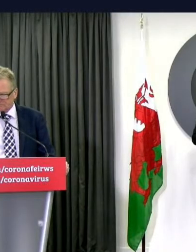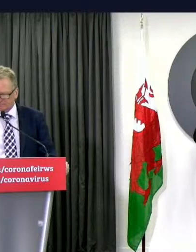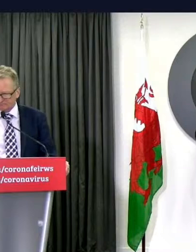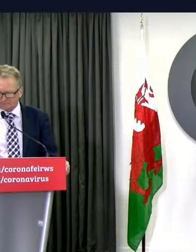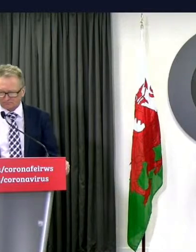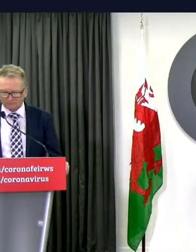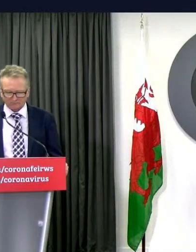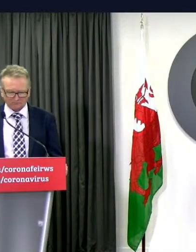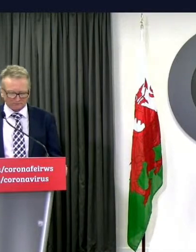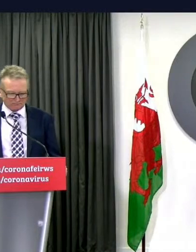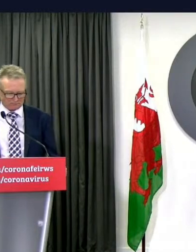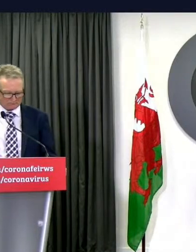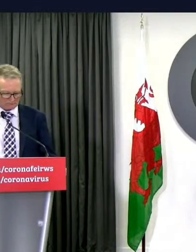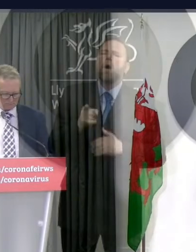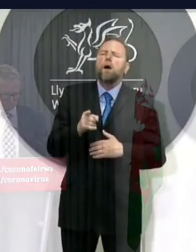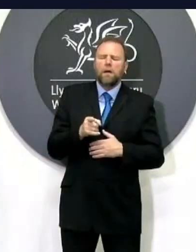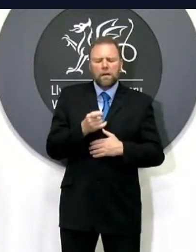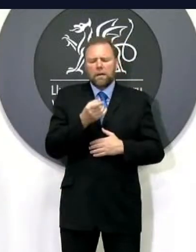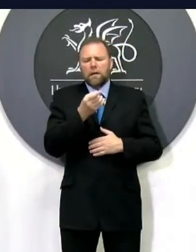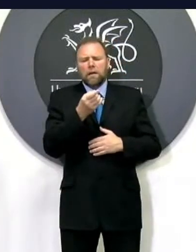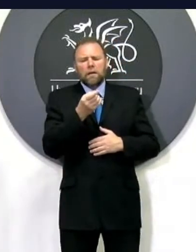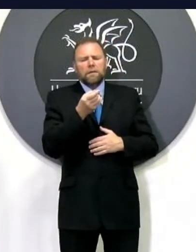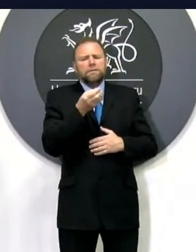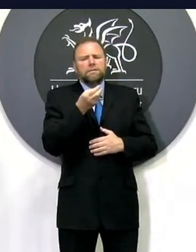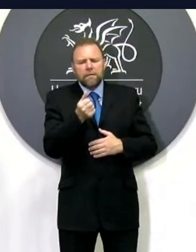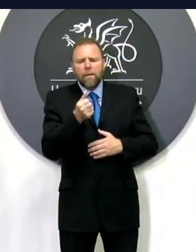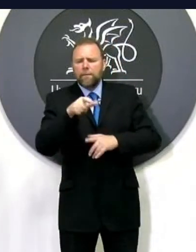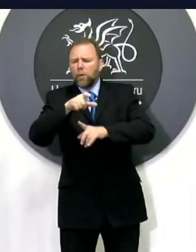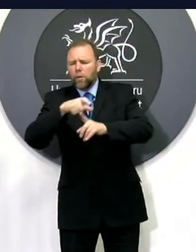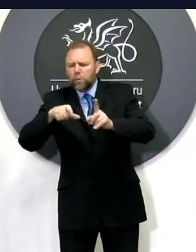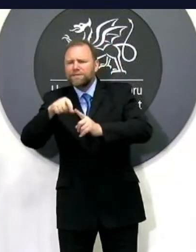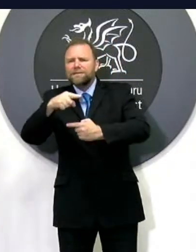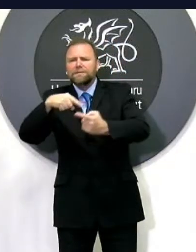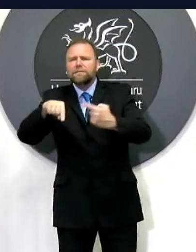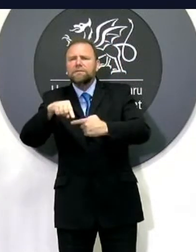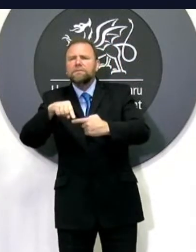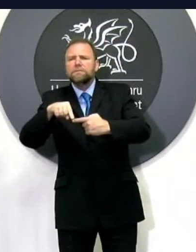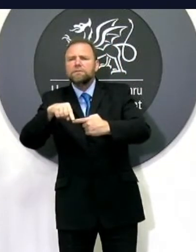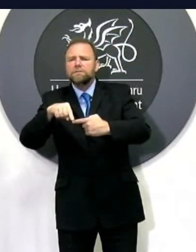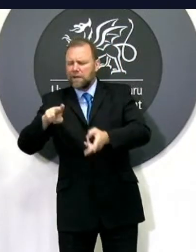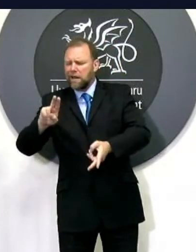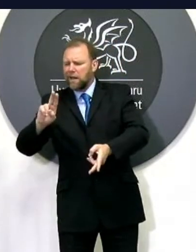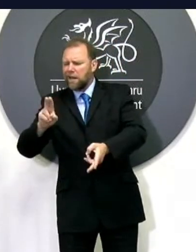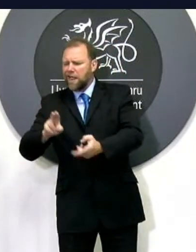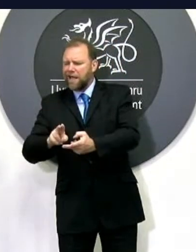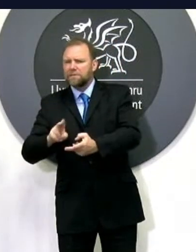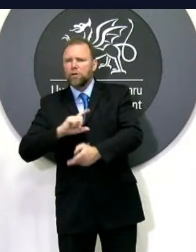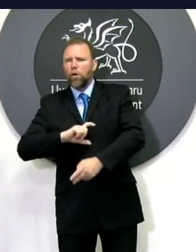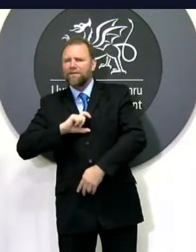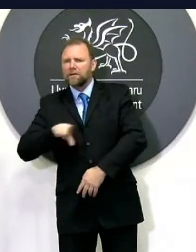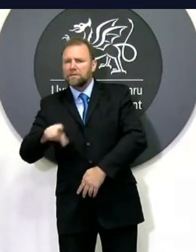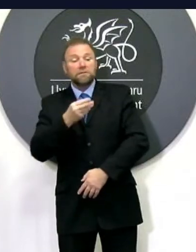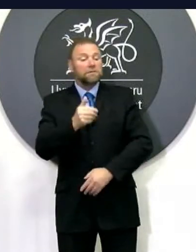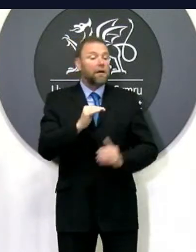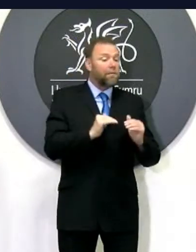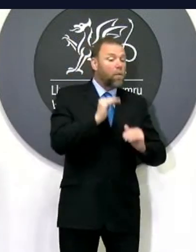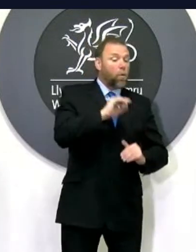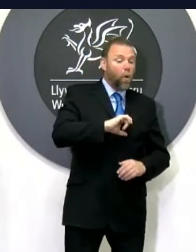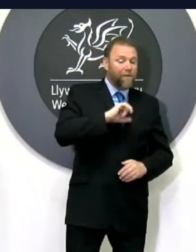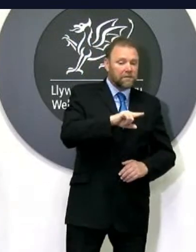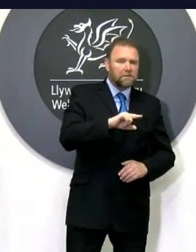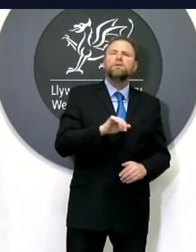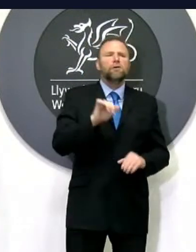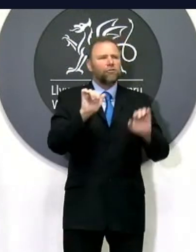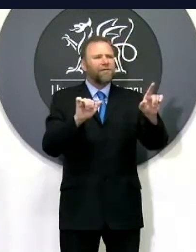done, particularly amongst certain communities where there is greater hesitancy. But you're right, the figures are remarkable. We